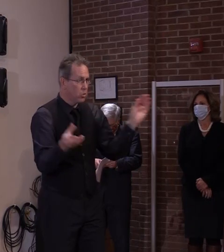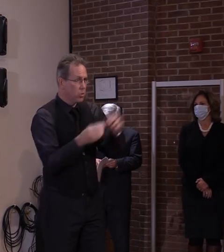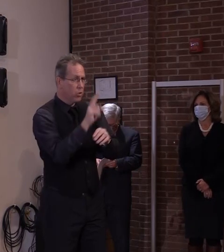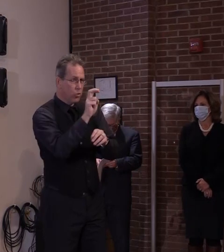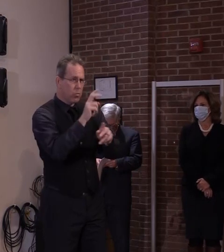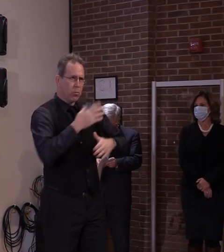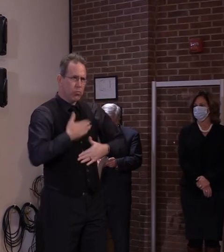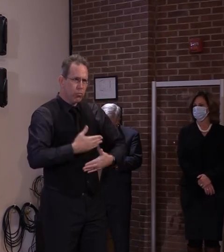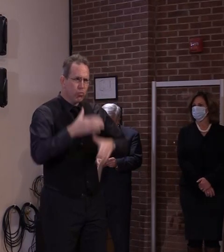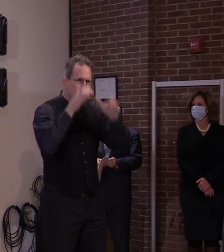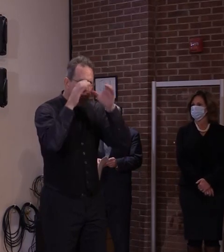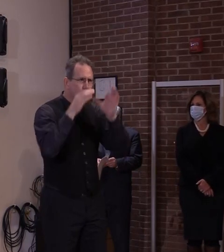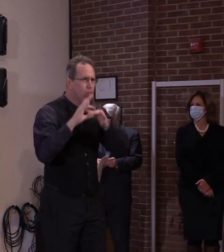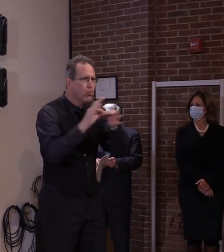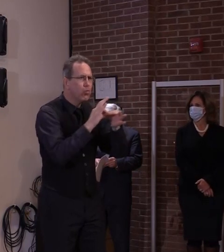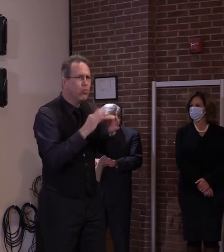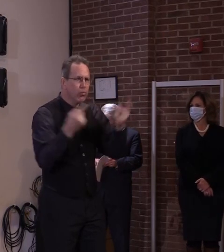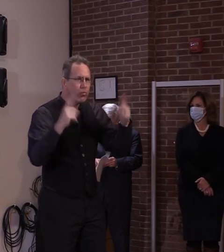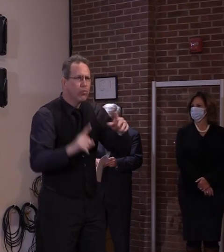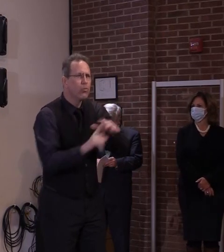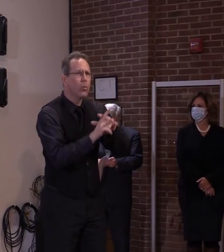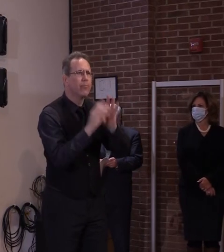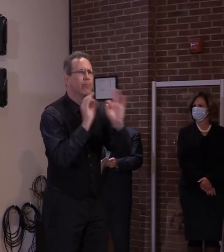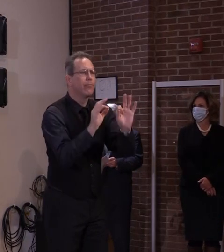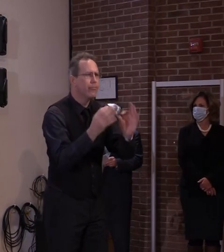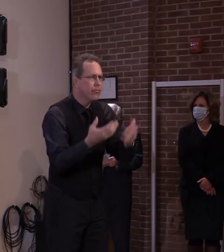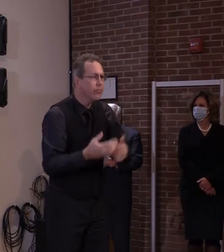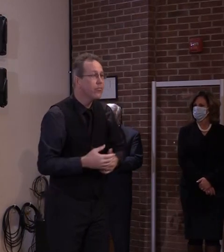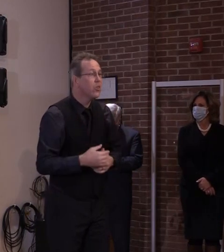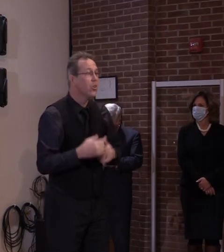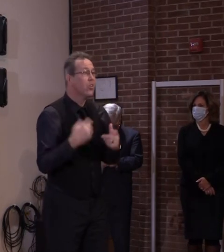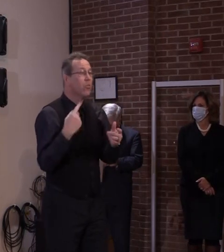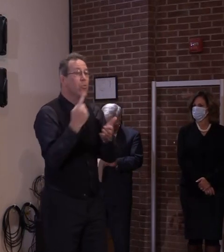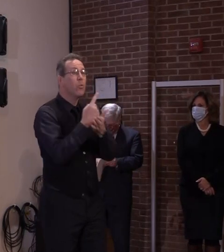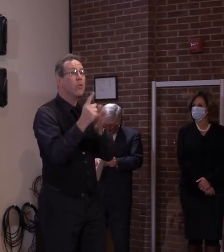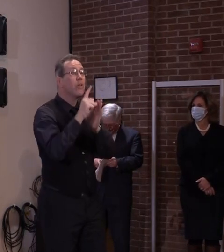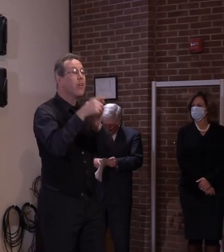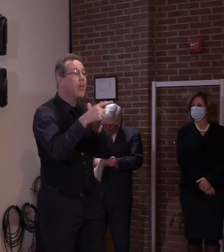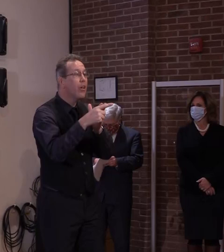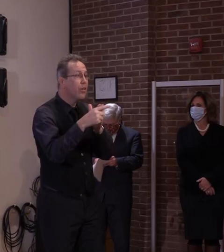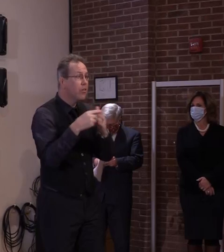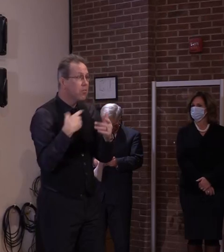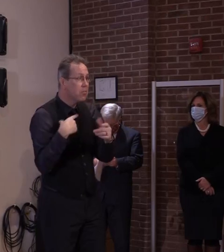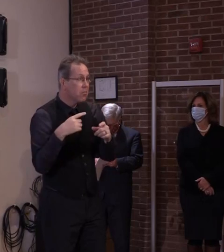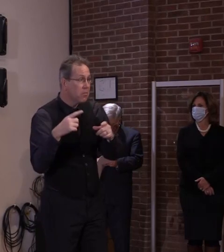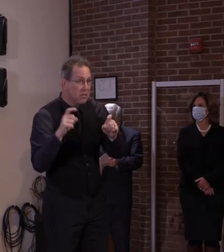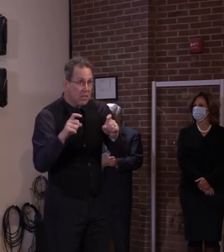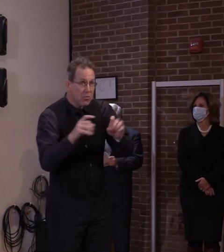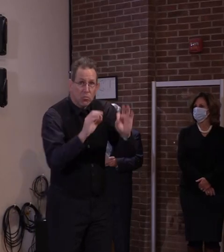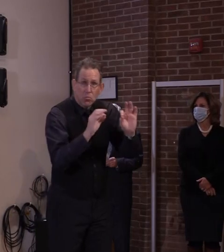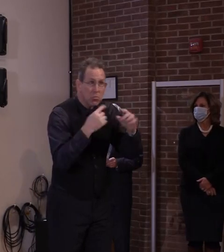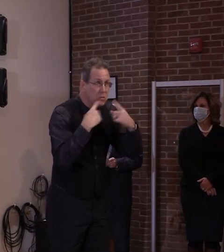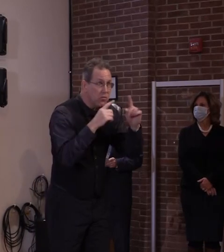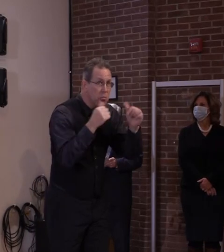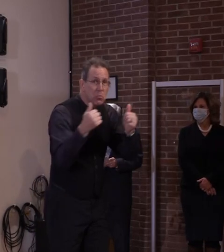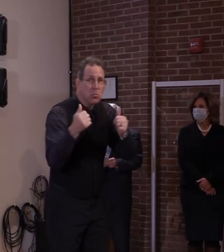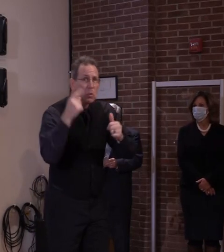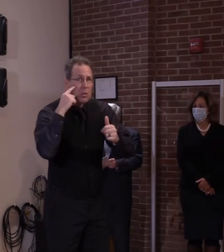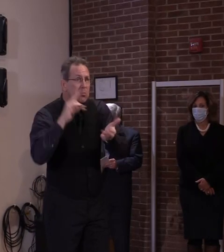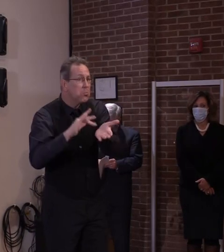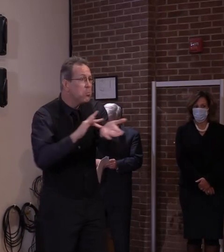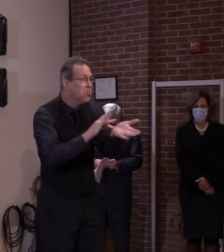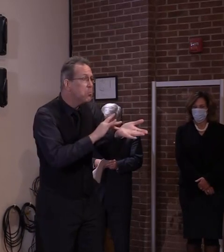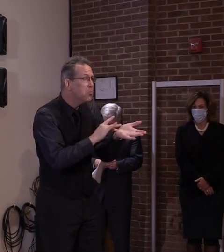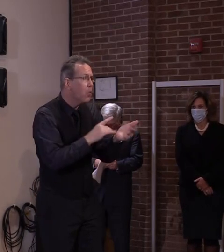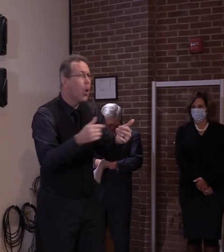after 7 days, I said, are you keeping track of whether it was successful or not? Was there any outbreaks or